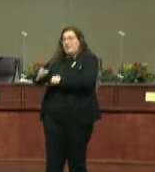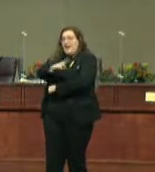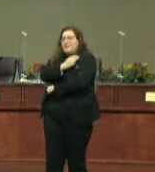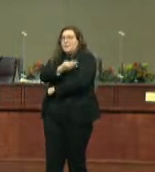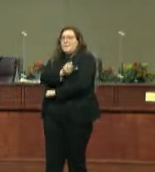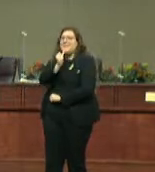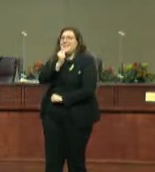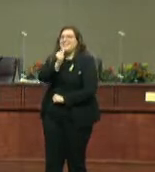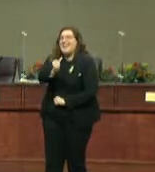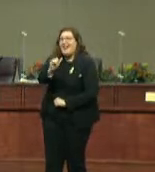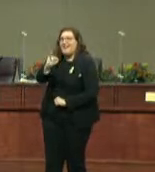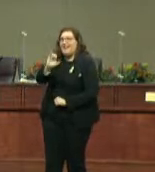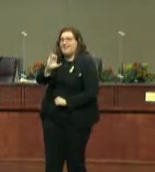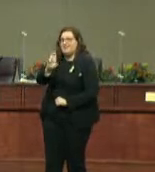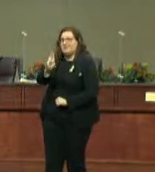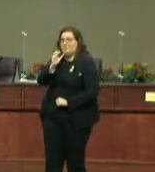12.